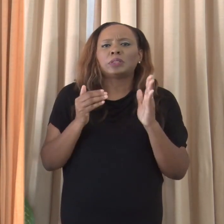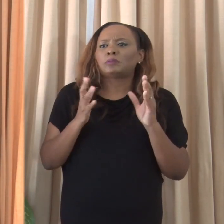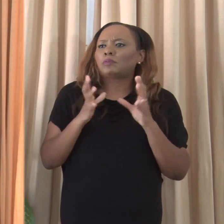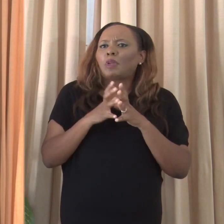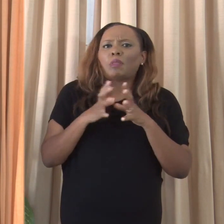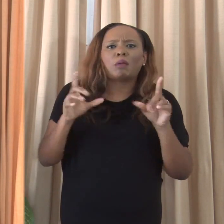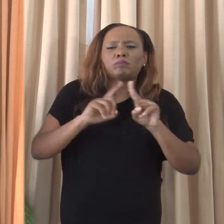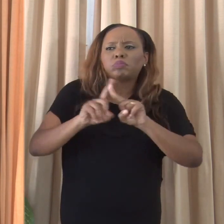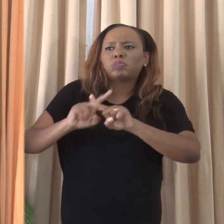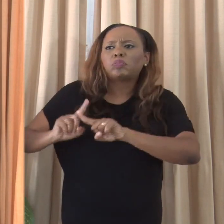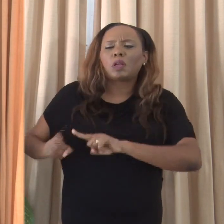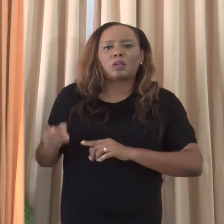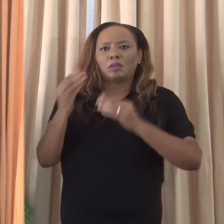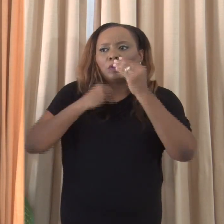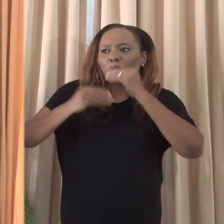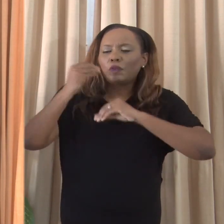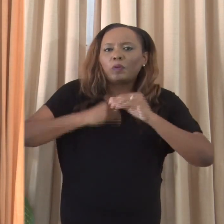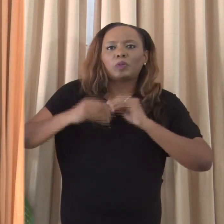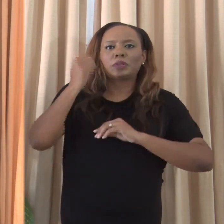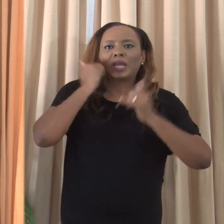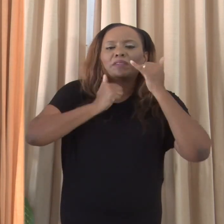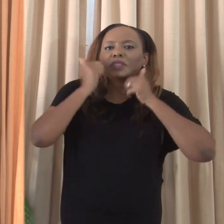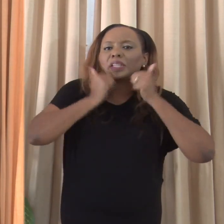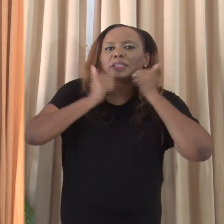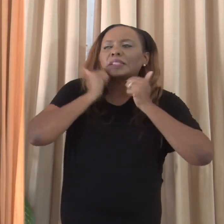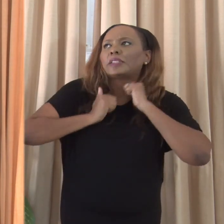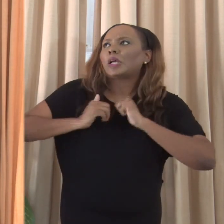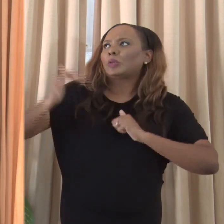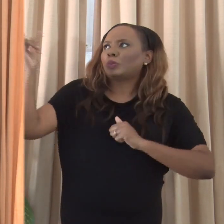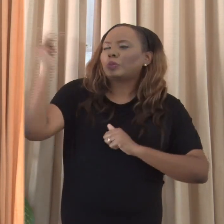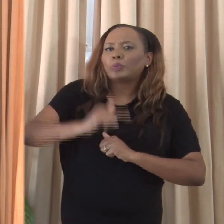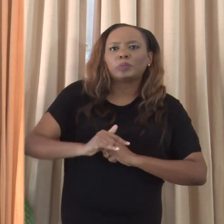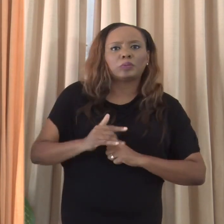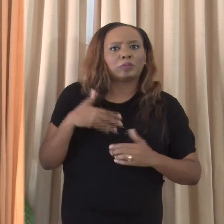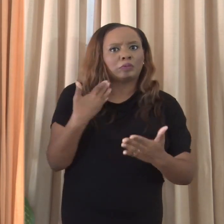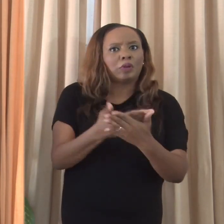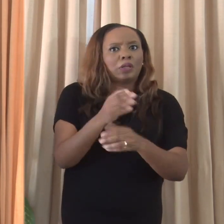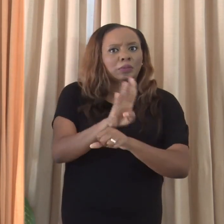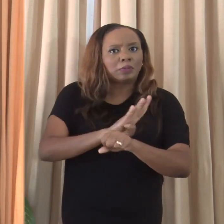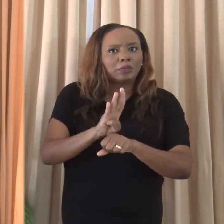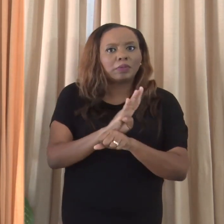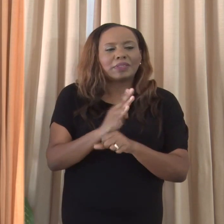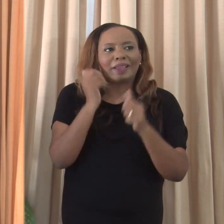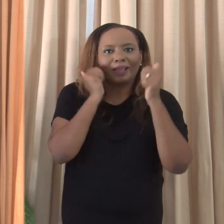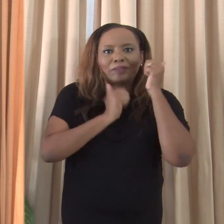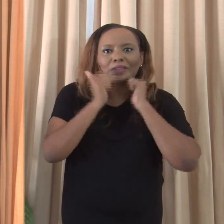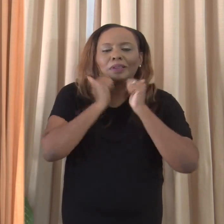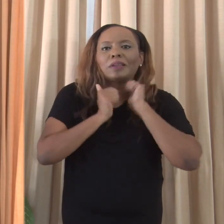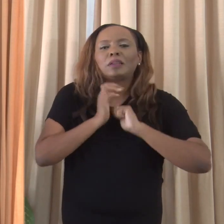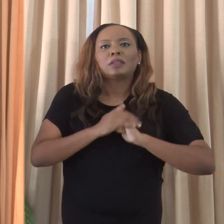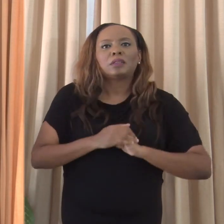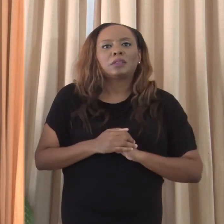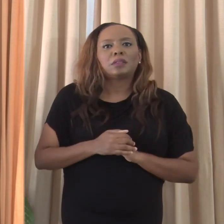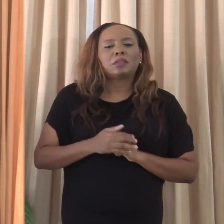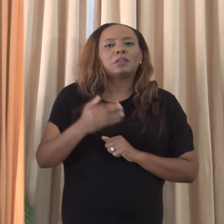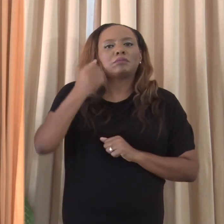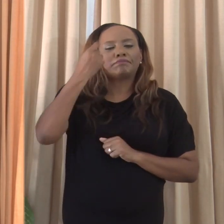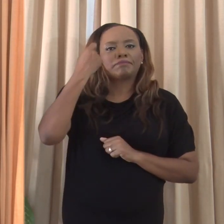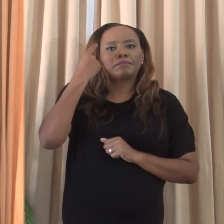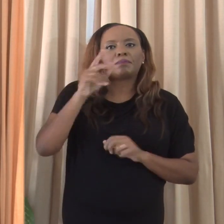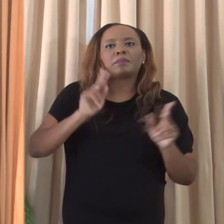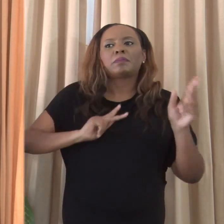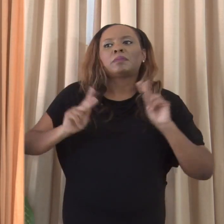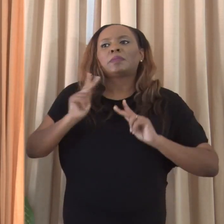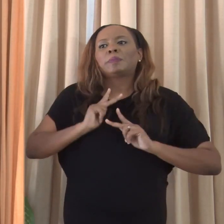is also being air freighted in on a daily basis. So that, again, it is understandable.